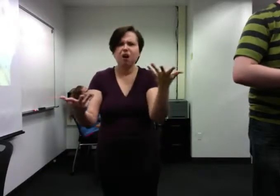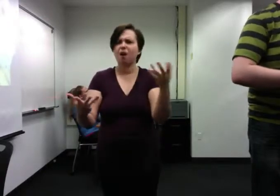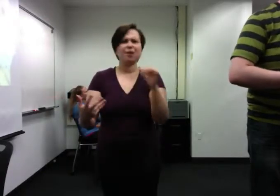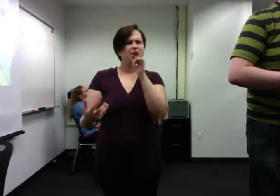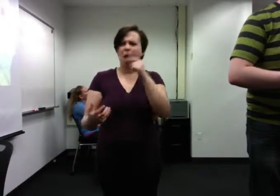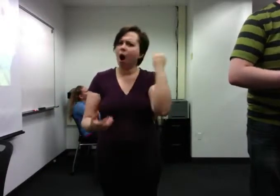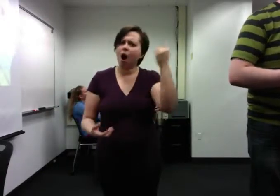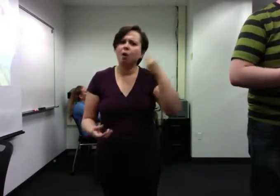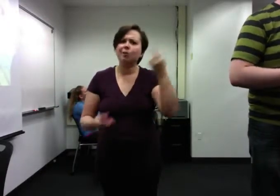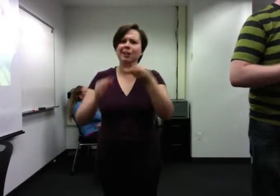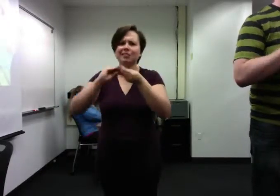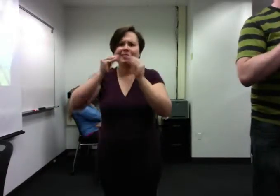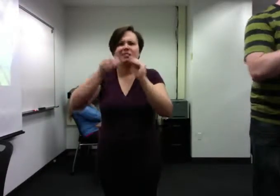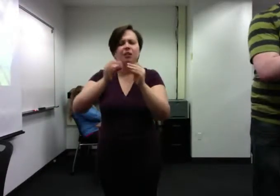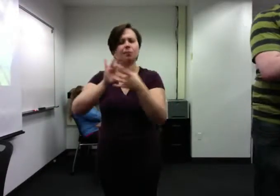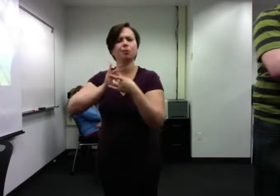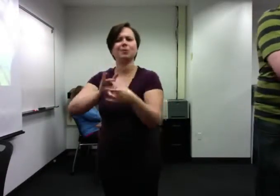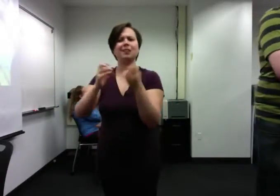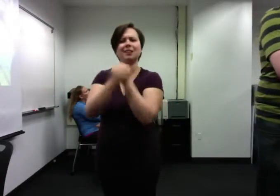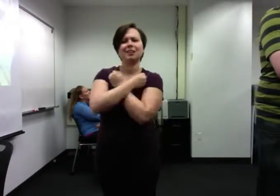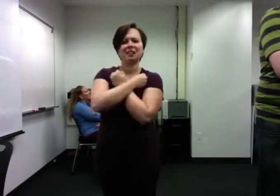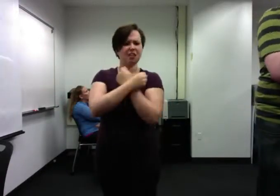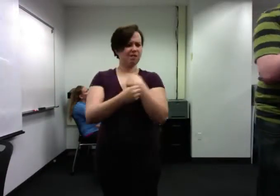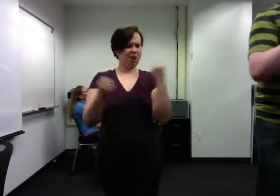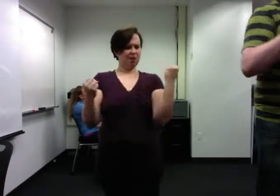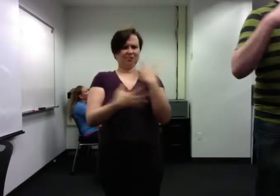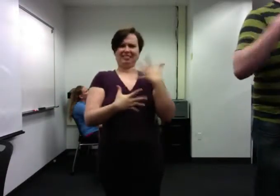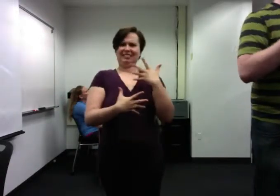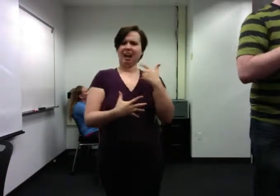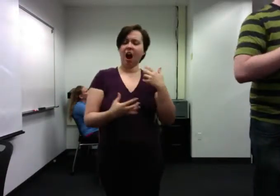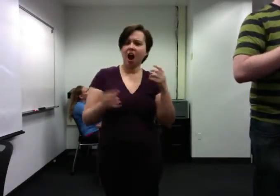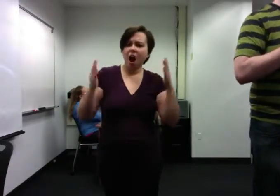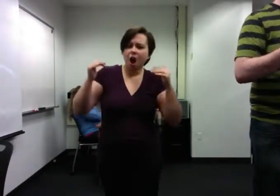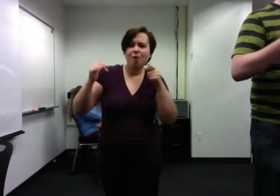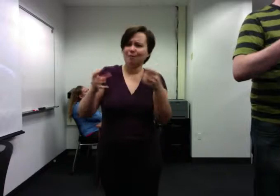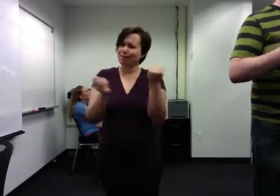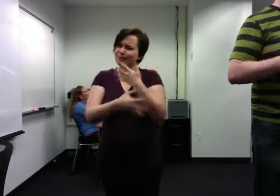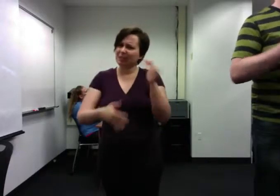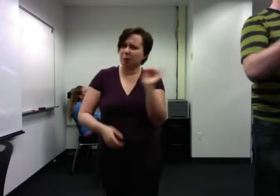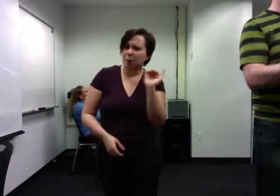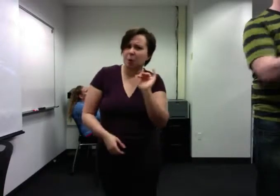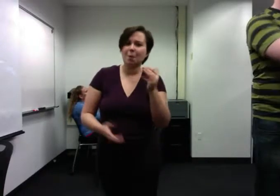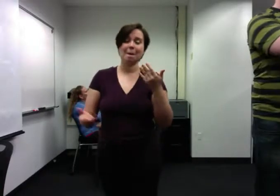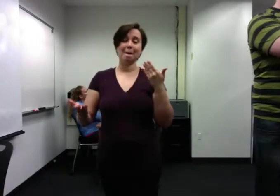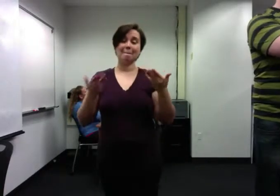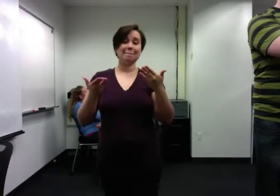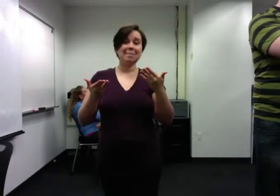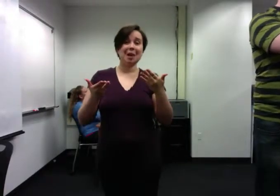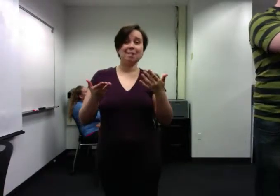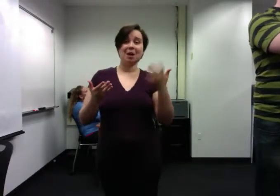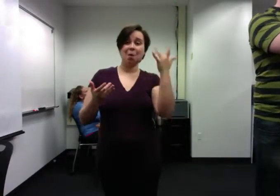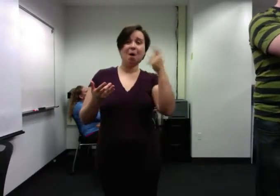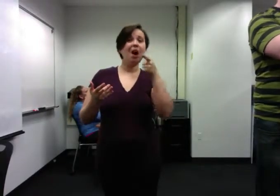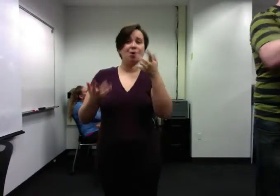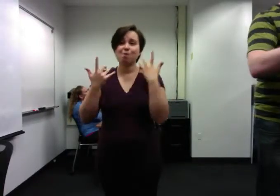that kind of frighten me, and I hope they frighten you. Maybe that's why you're here tonight, too. And that is, do you know that there are